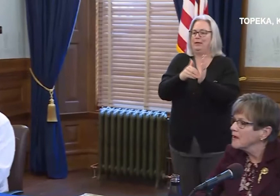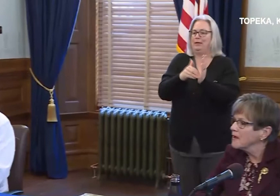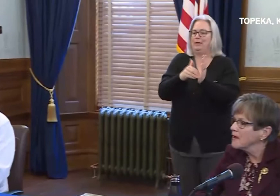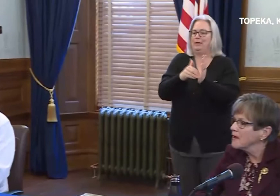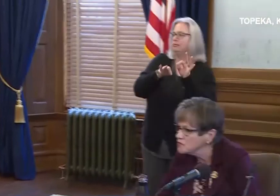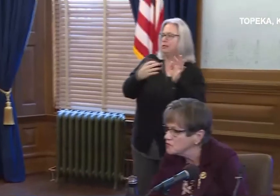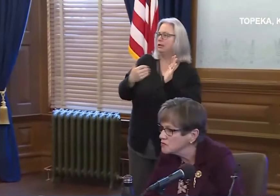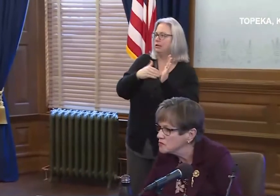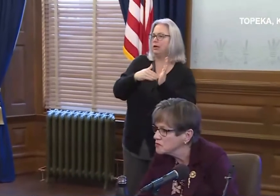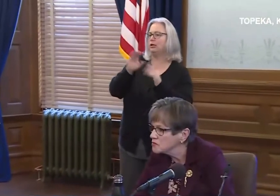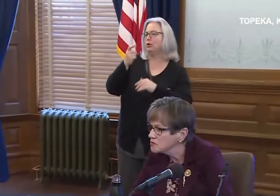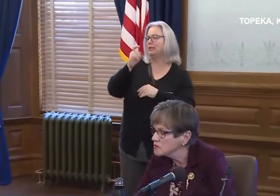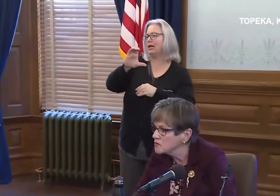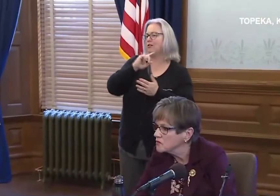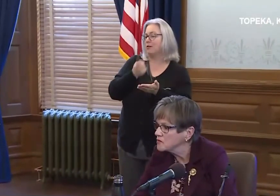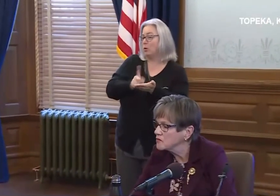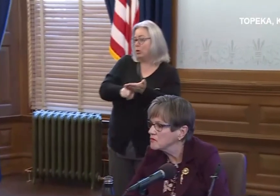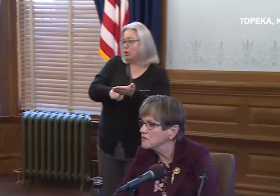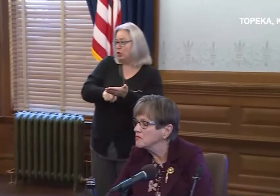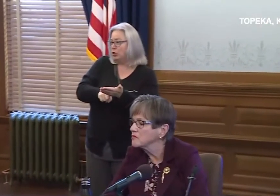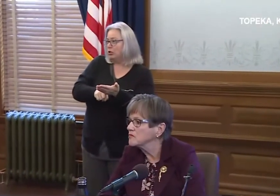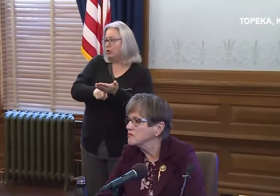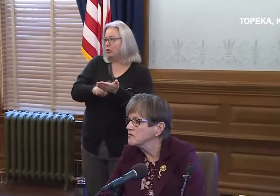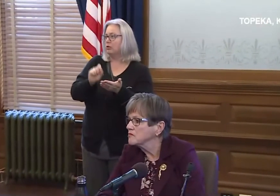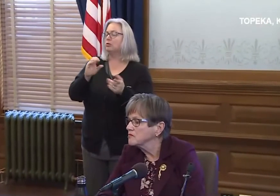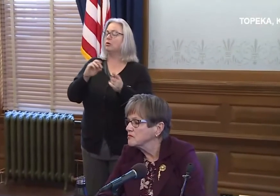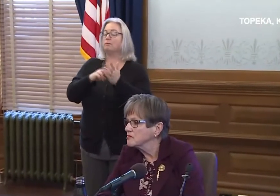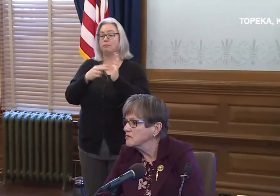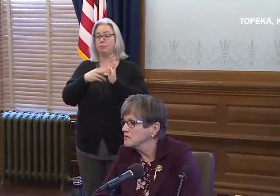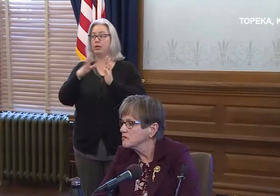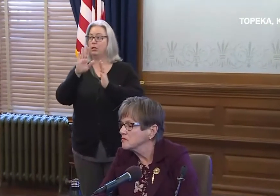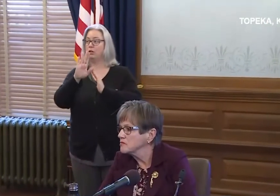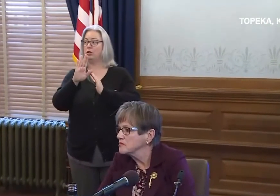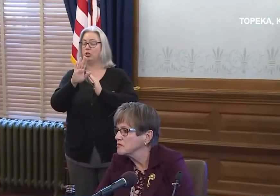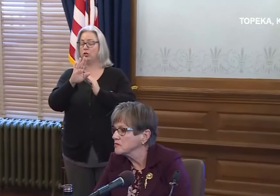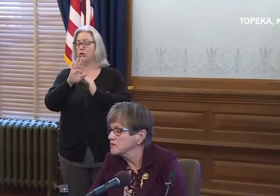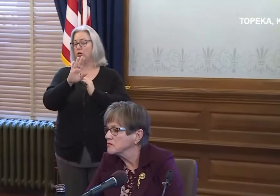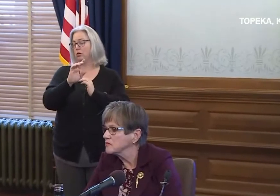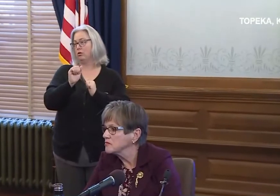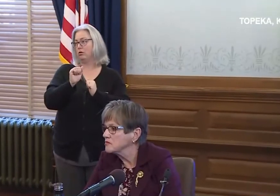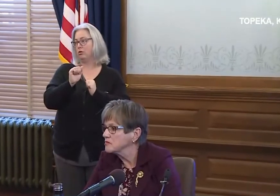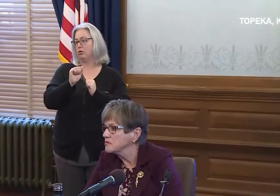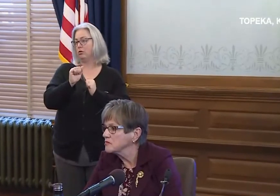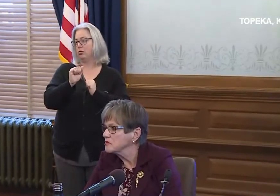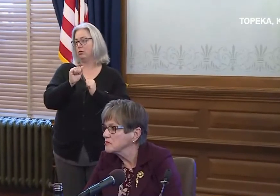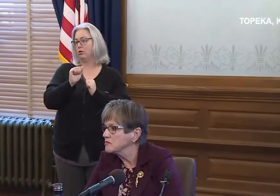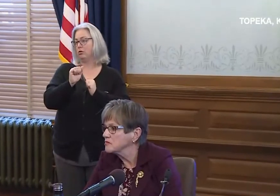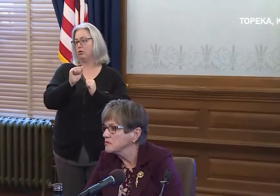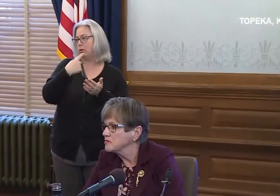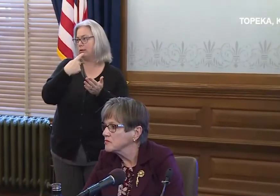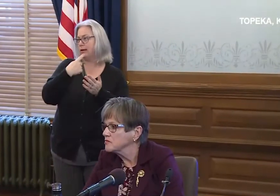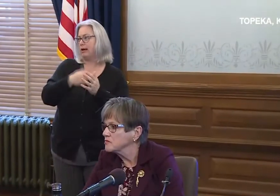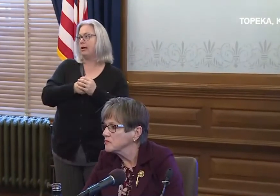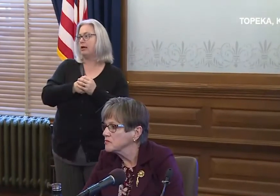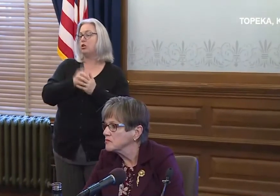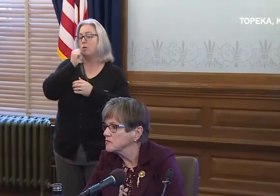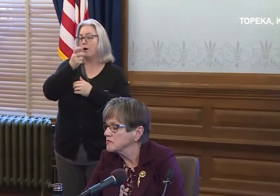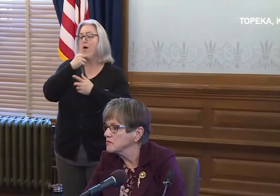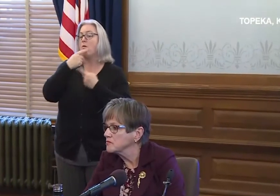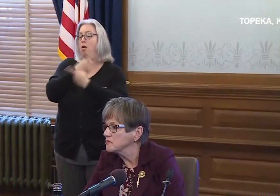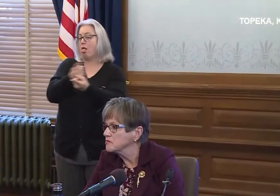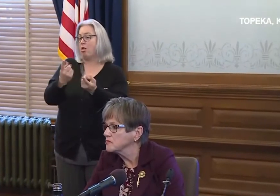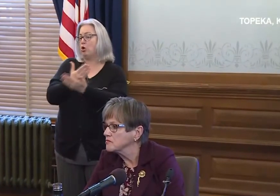explain again the executive order. So what you're issuing, are you saying that tomorrow you'll issue an executive order